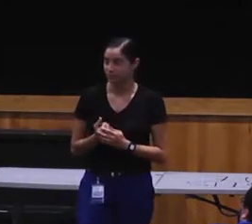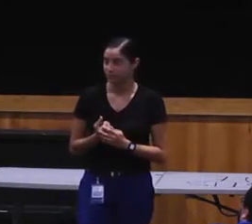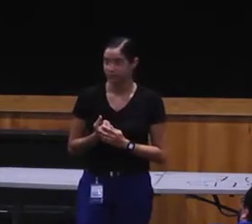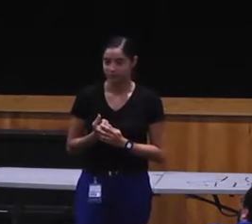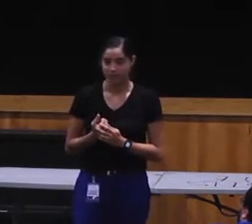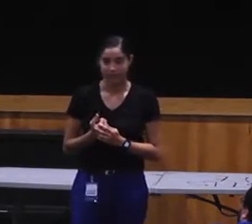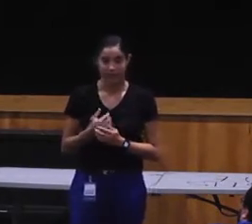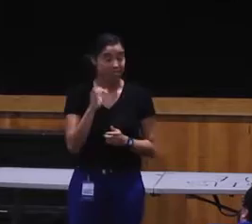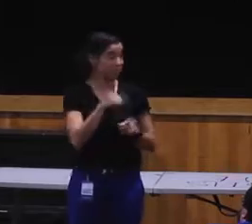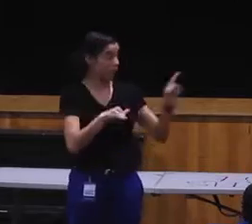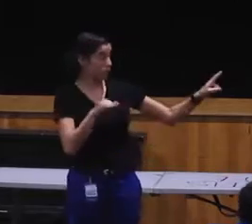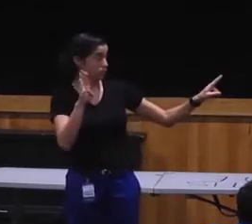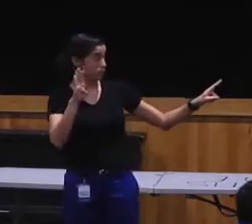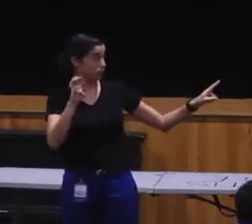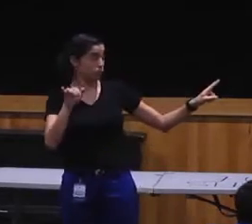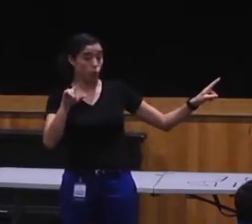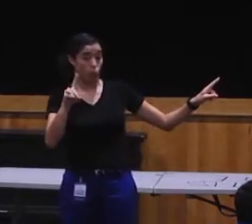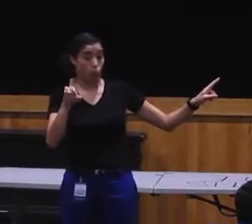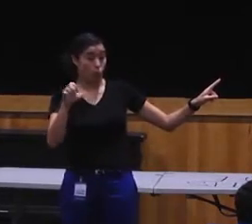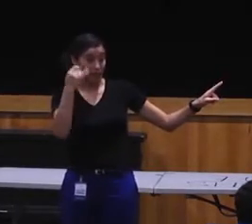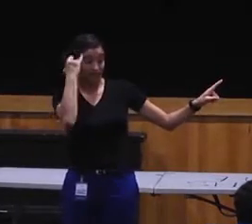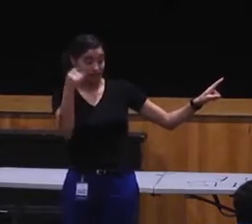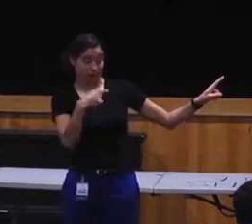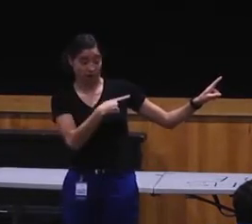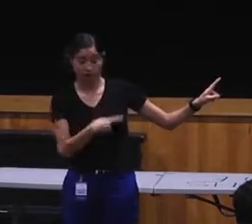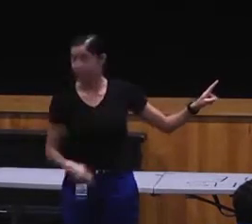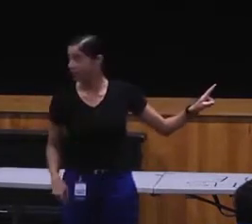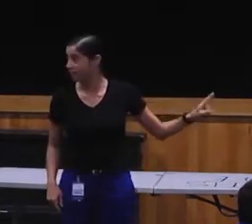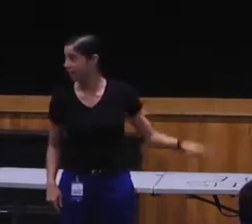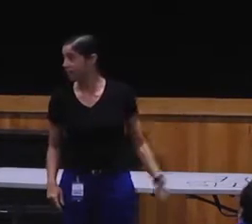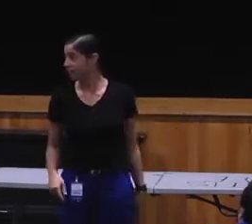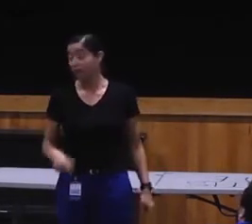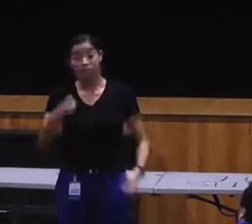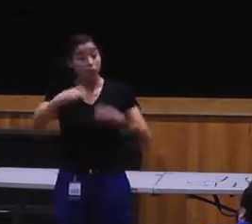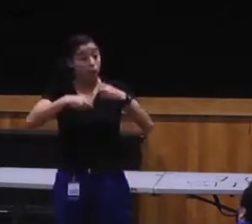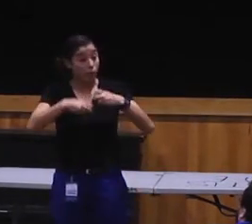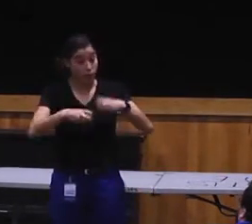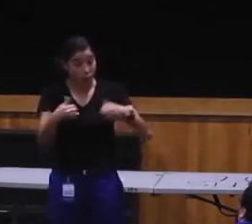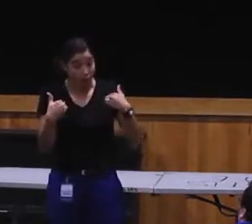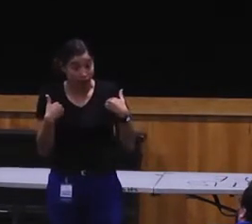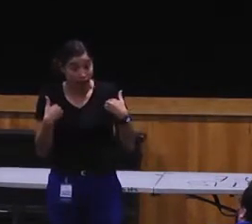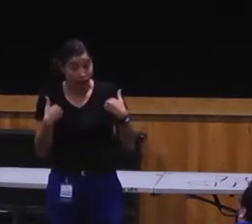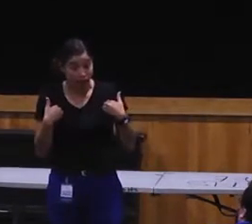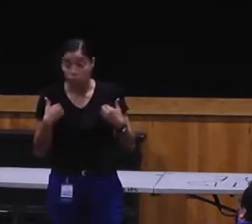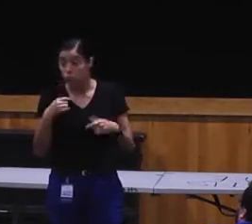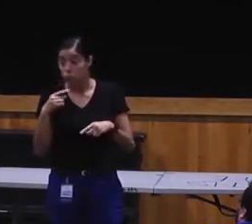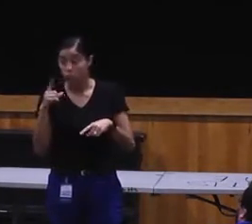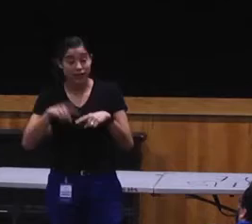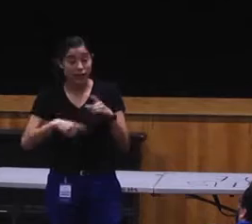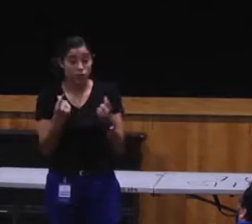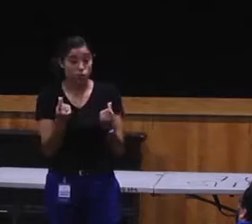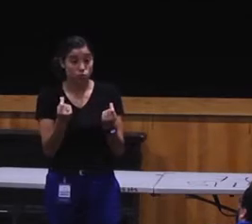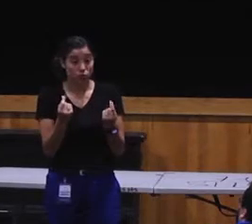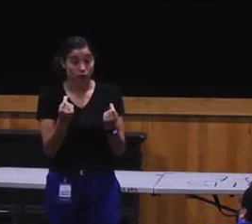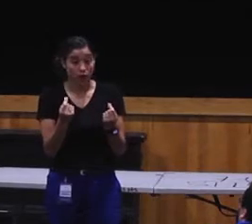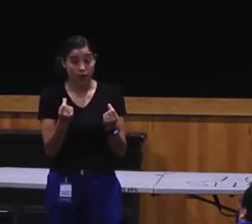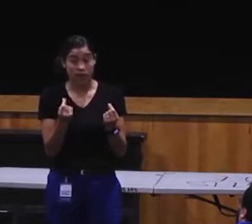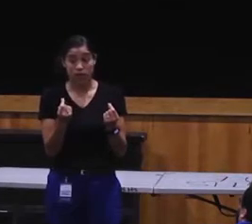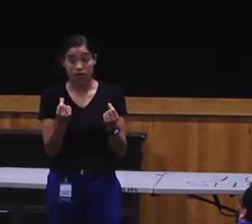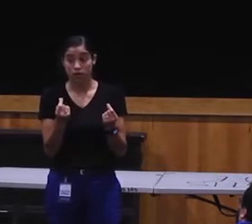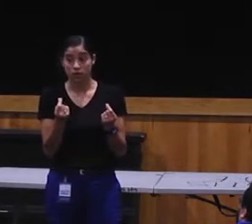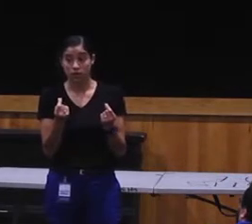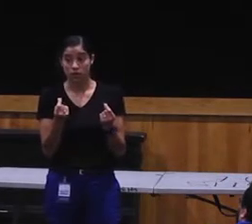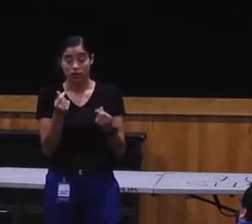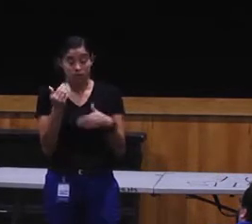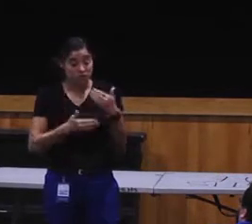that was all Boyd's idea, so give him the credit. The problem that we have, that we can't do that systematically, is